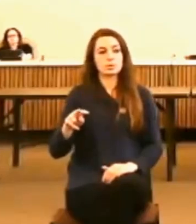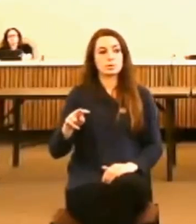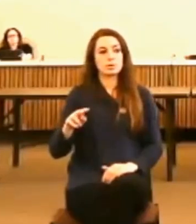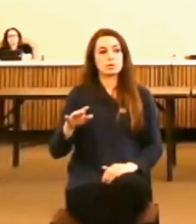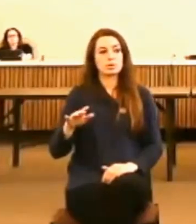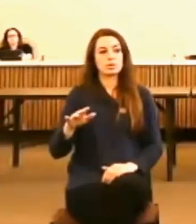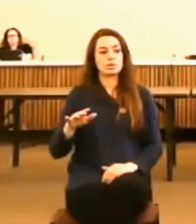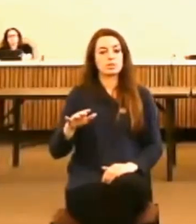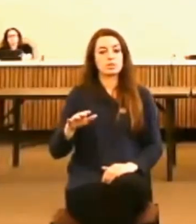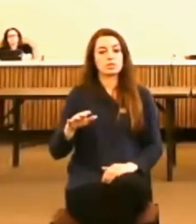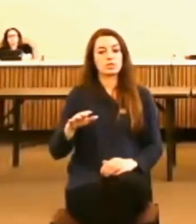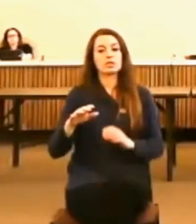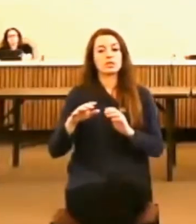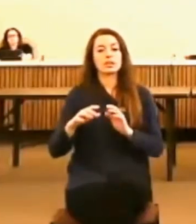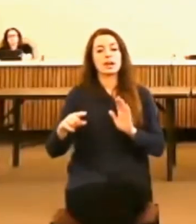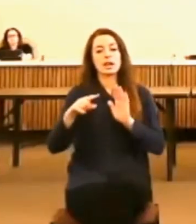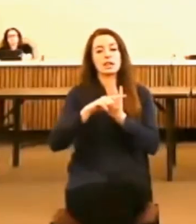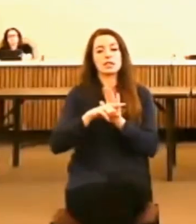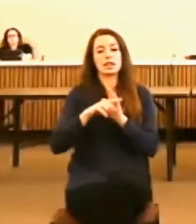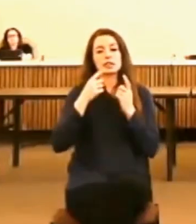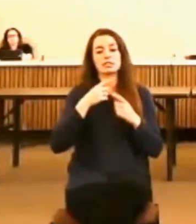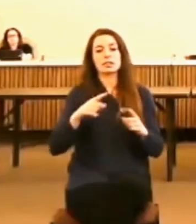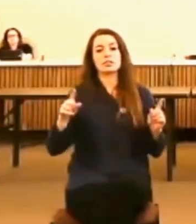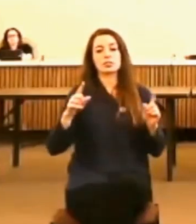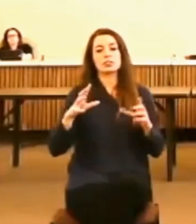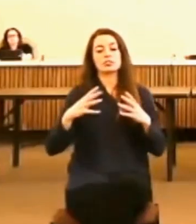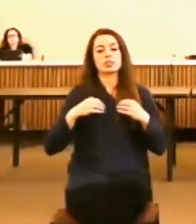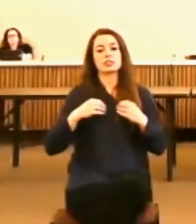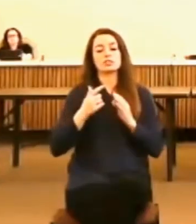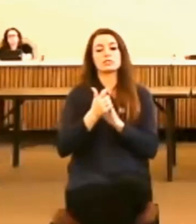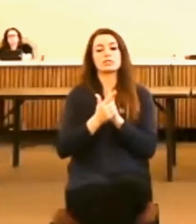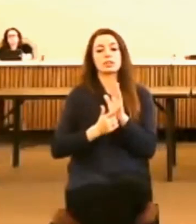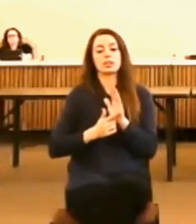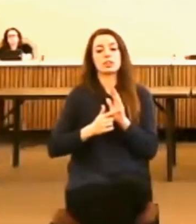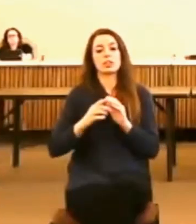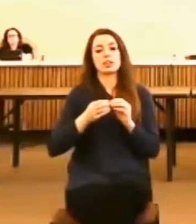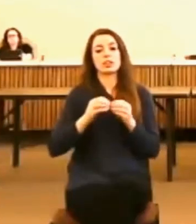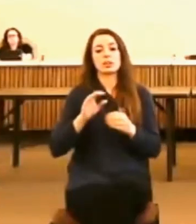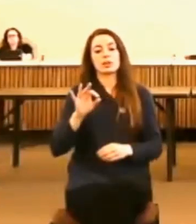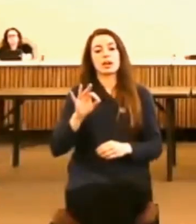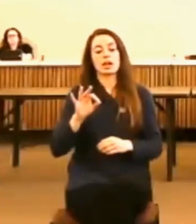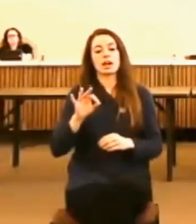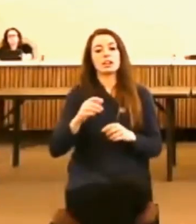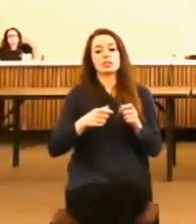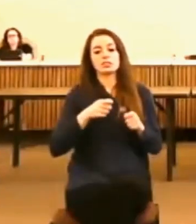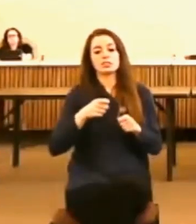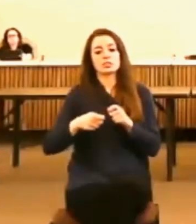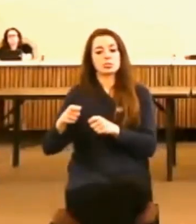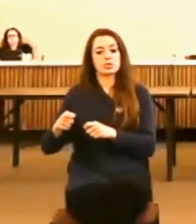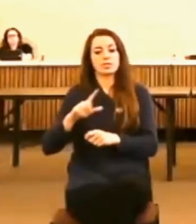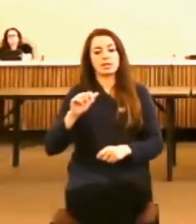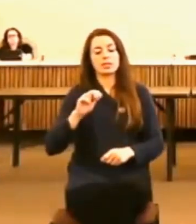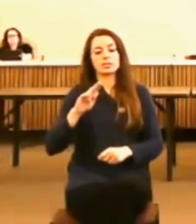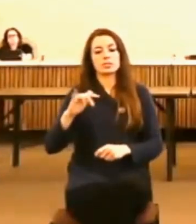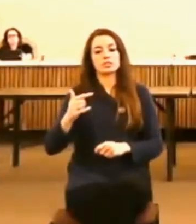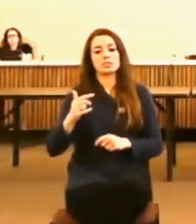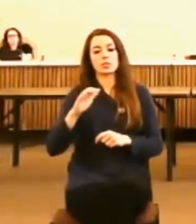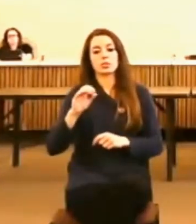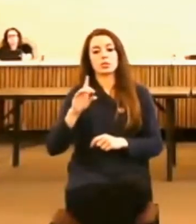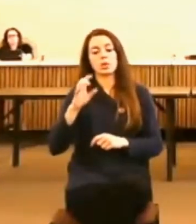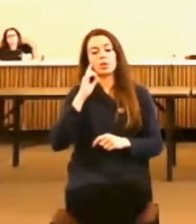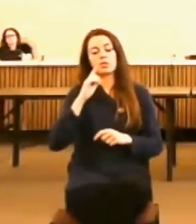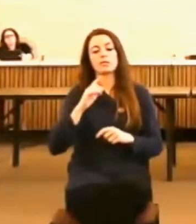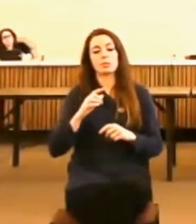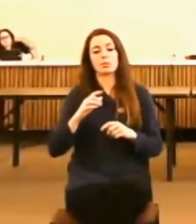before. It was then noticed that the two groups mentioned above were different from each other.